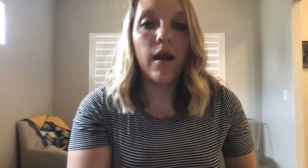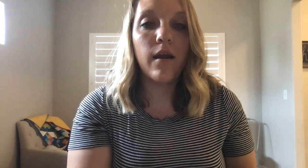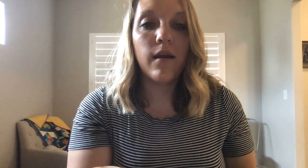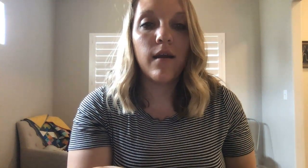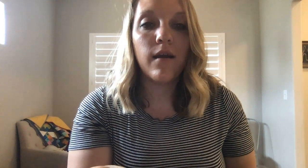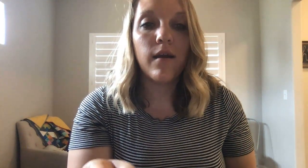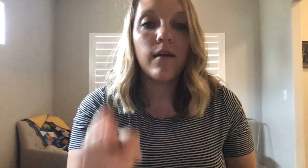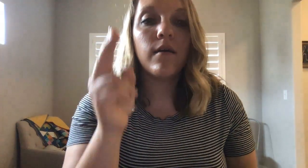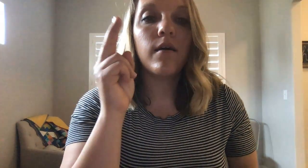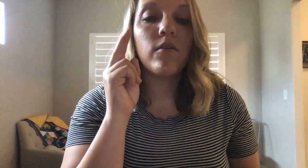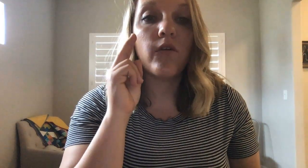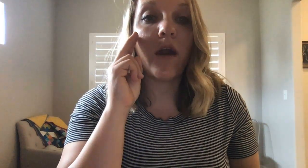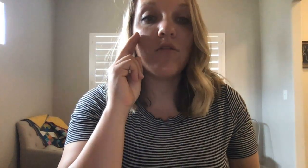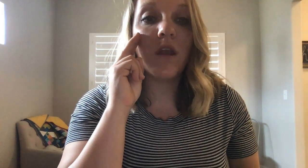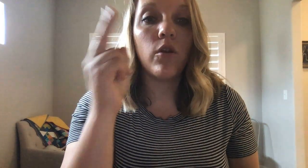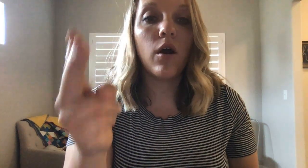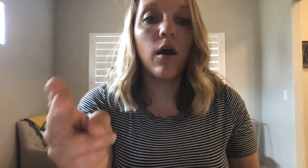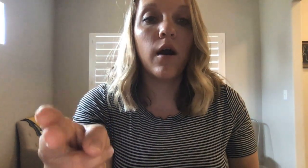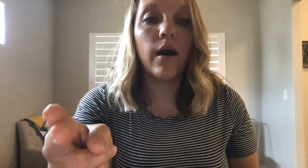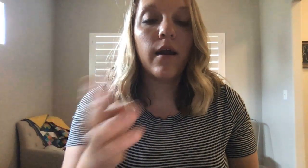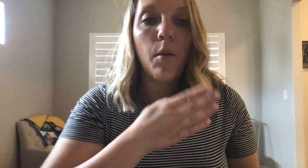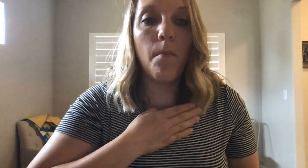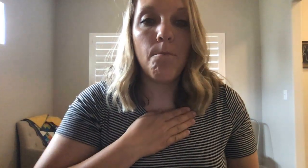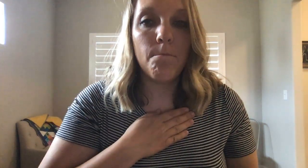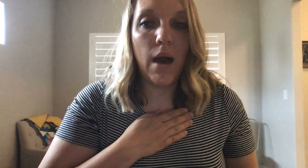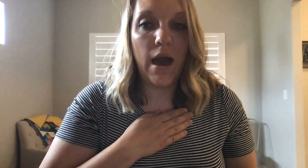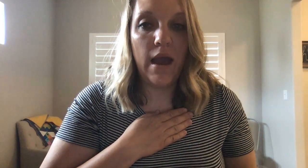are. So that goes down. Are my